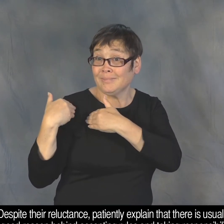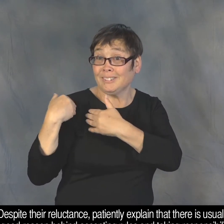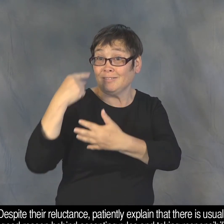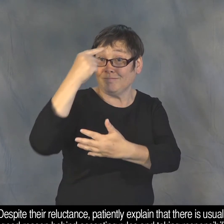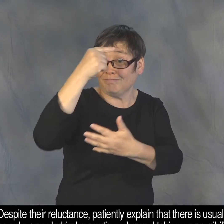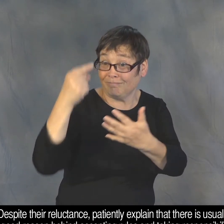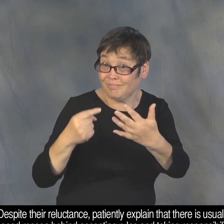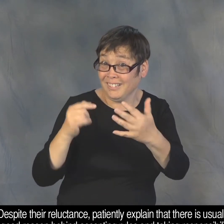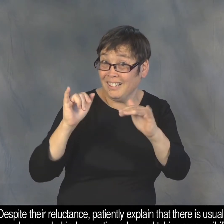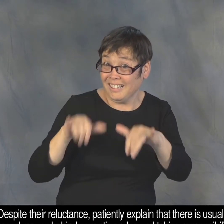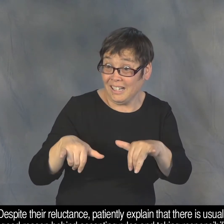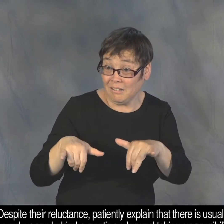taking responsibility.